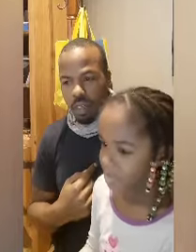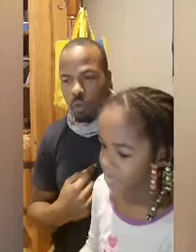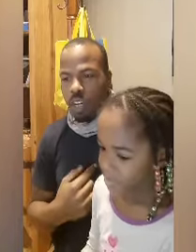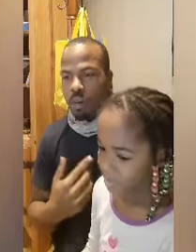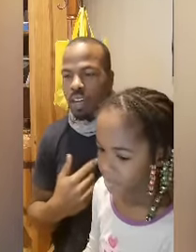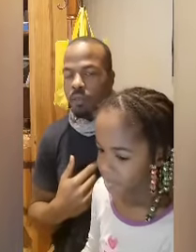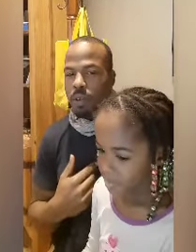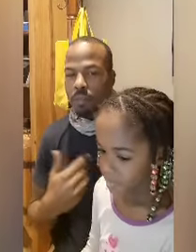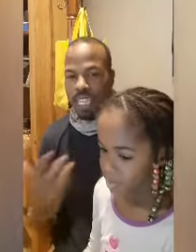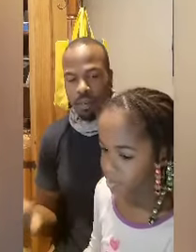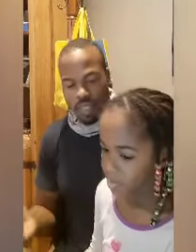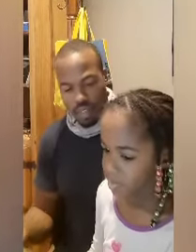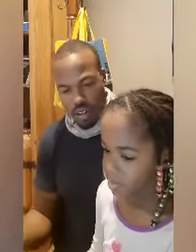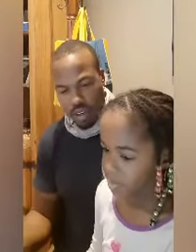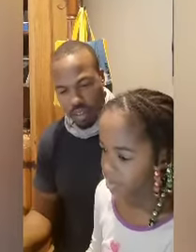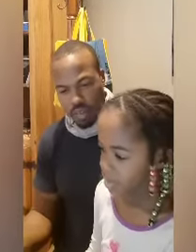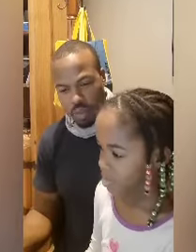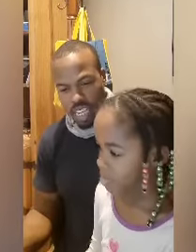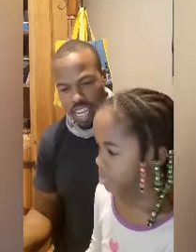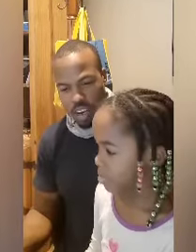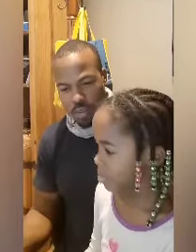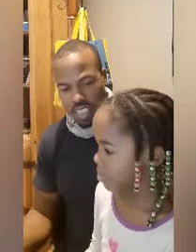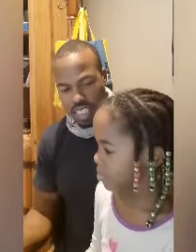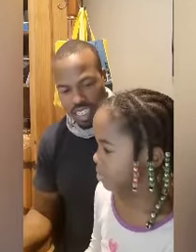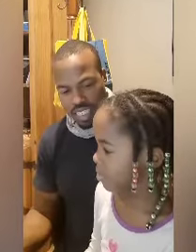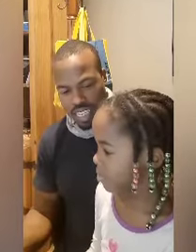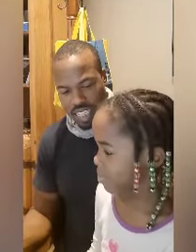What about if we play with the dog? Will that help with his exercise?